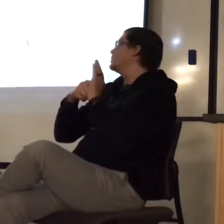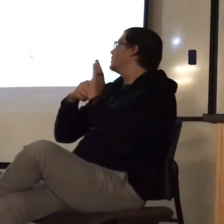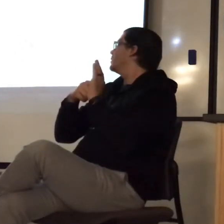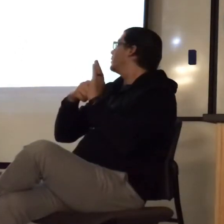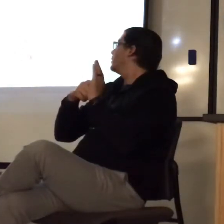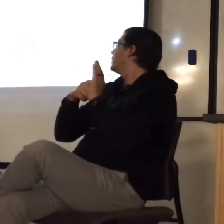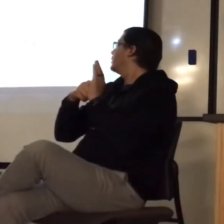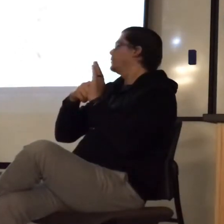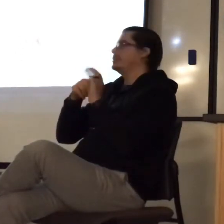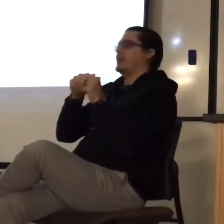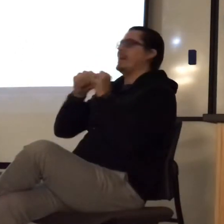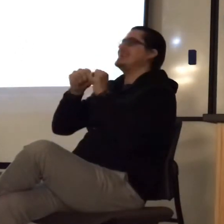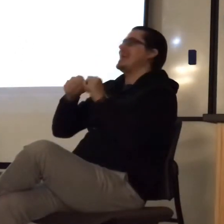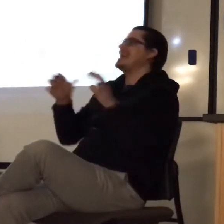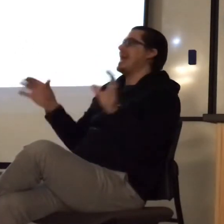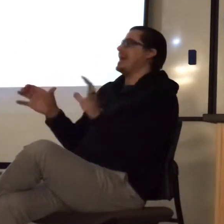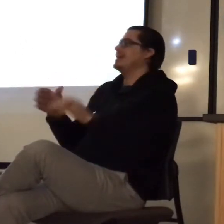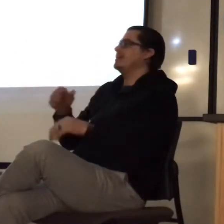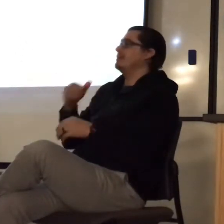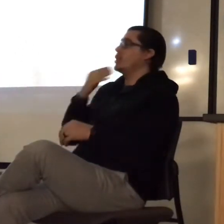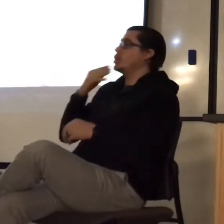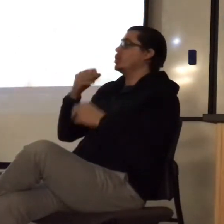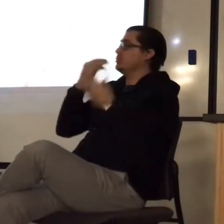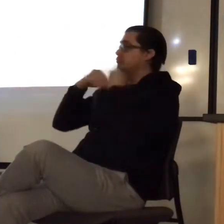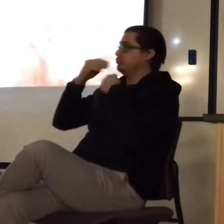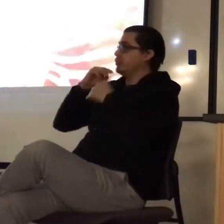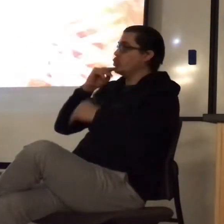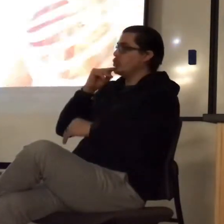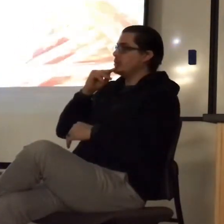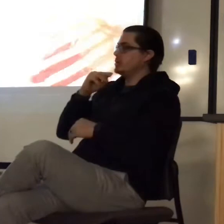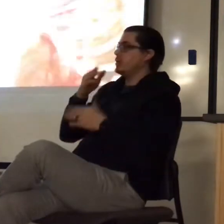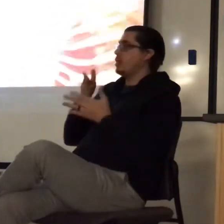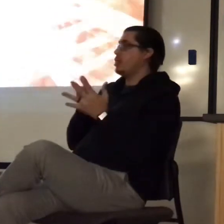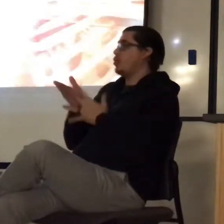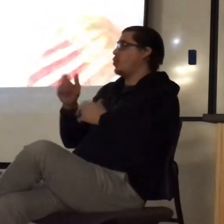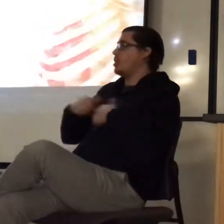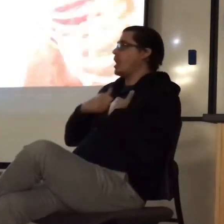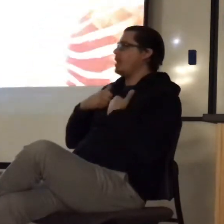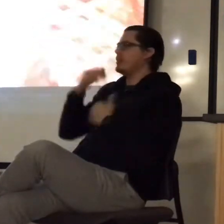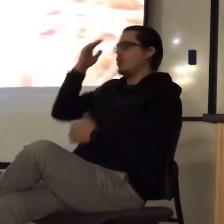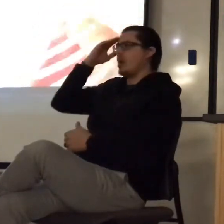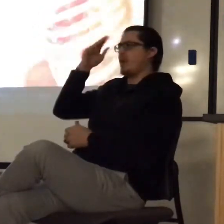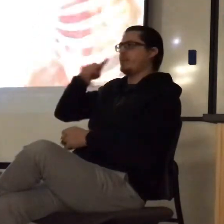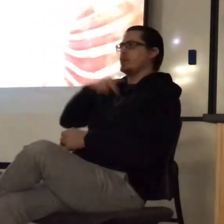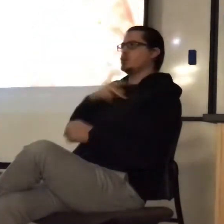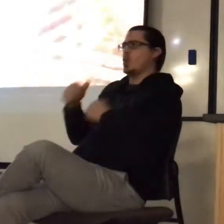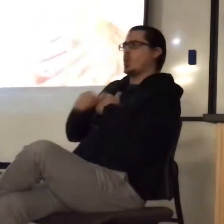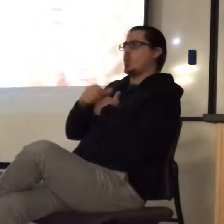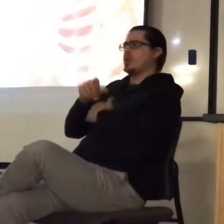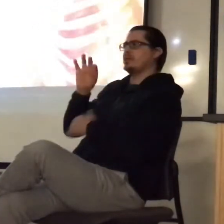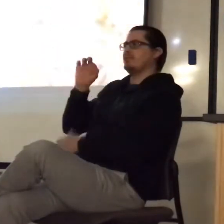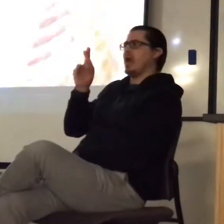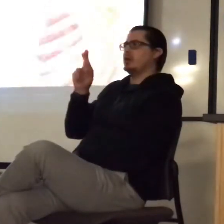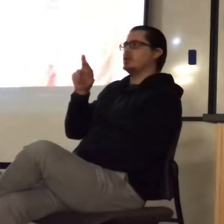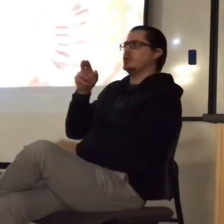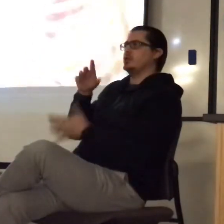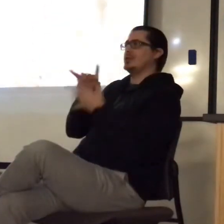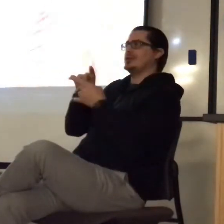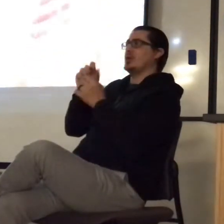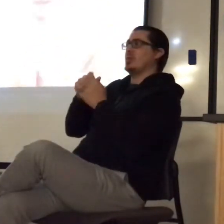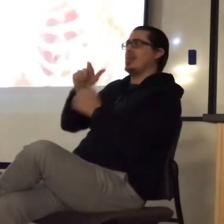active, maintaining good nutrition throughout life, and being aware of personal risk factors associated with low bone density.